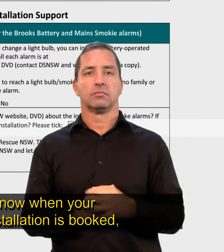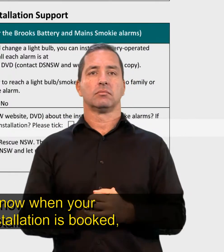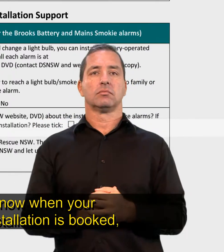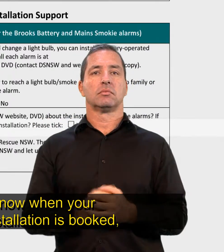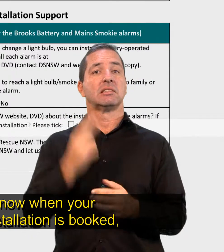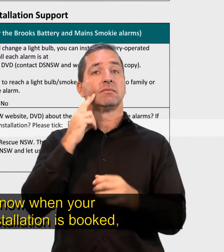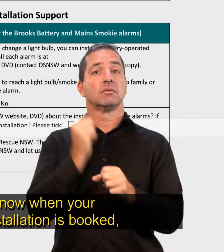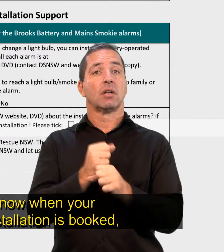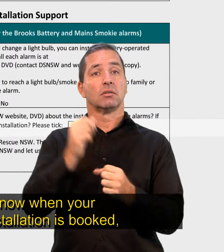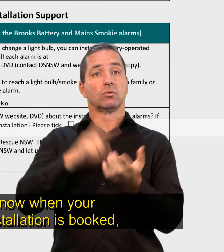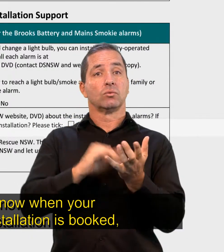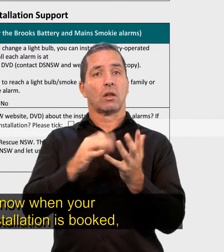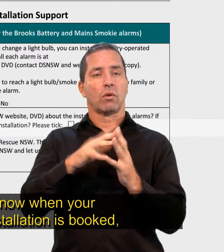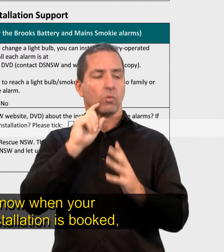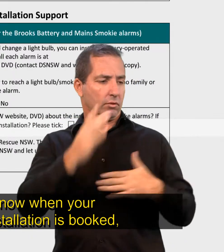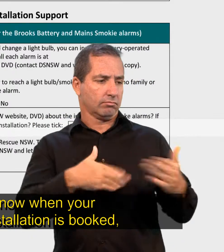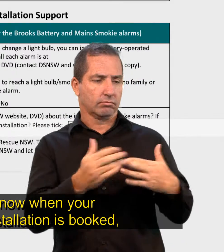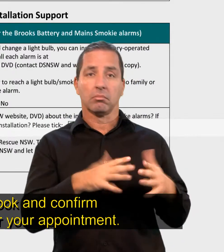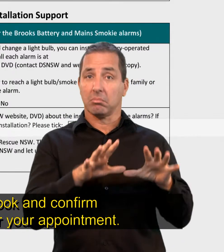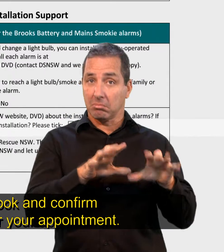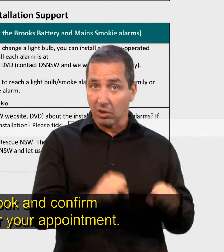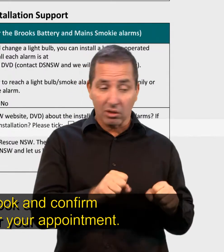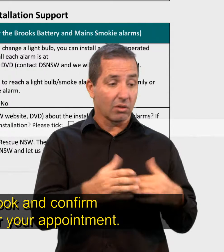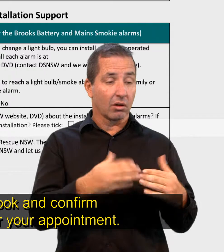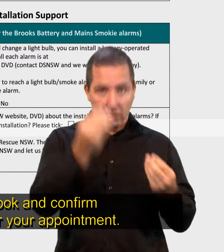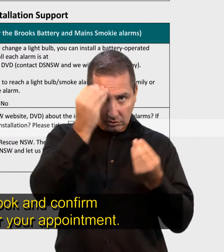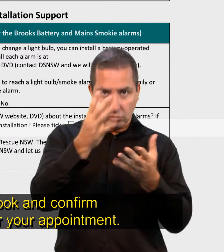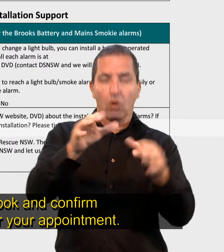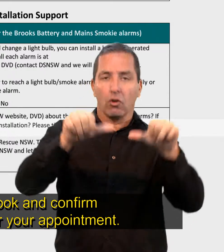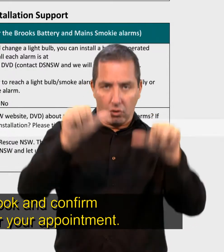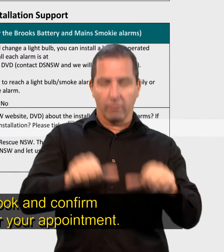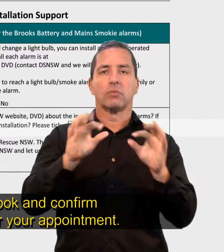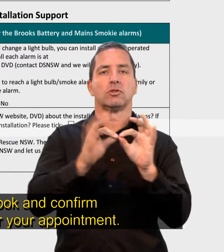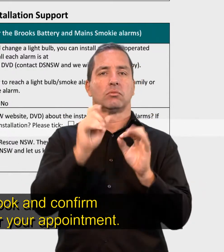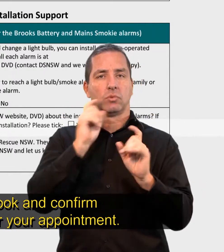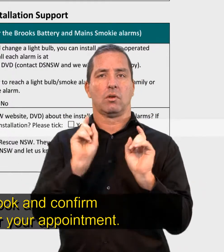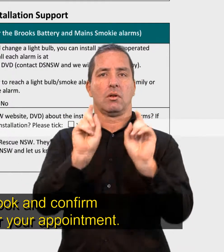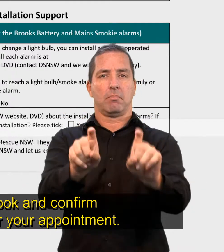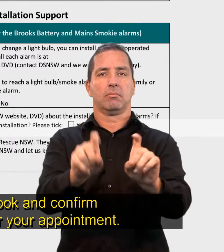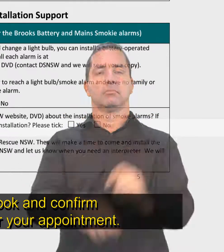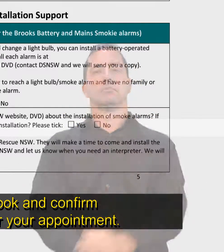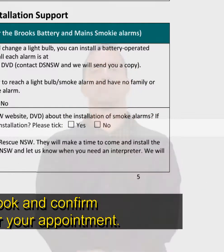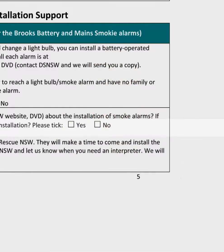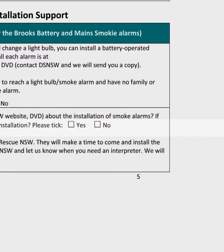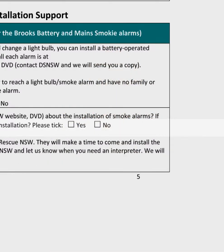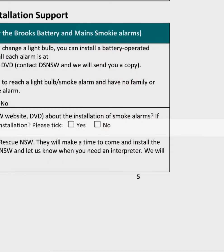know when your smoke alarm installation is booked, so we can book and confirm an interpreter for your appointment.